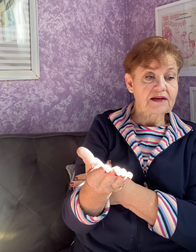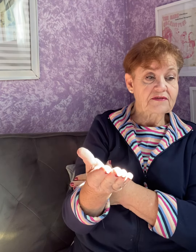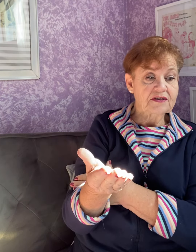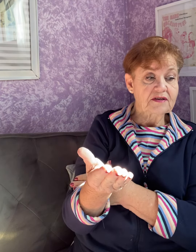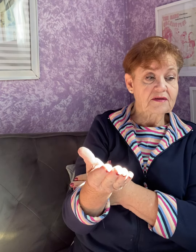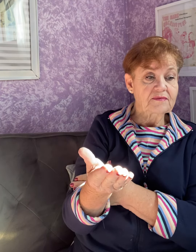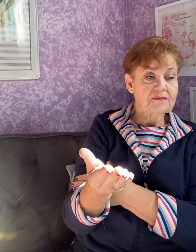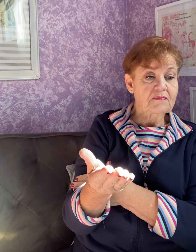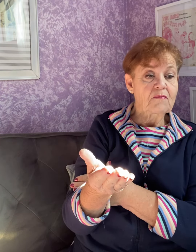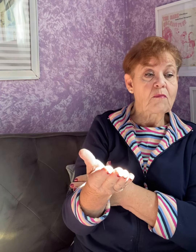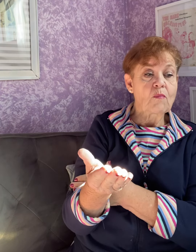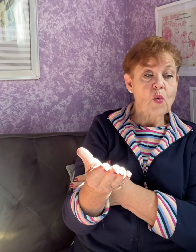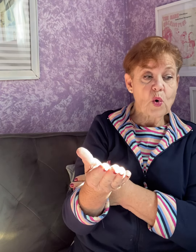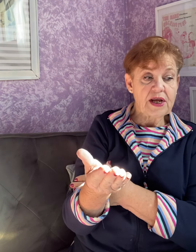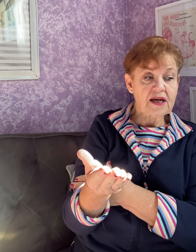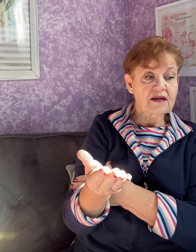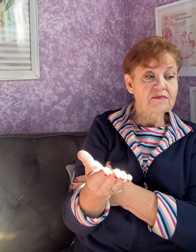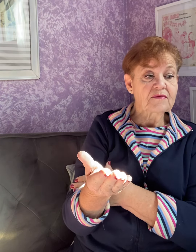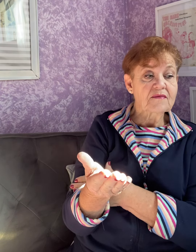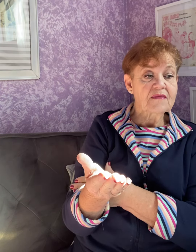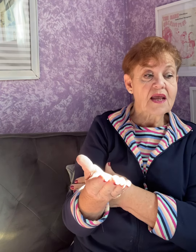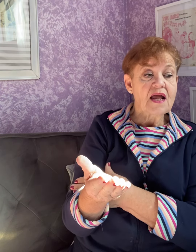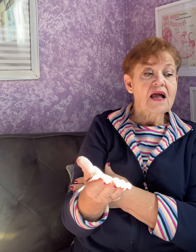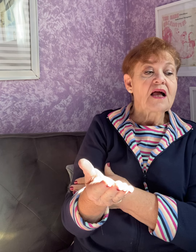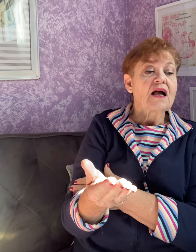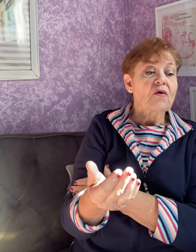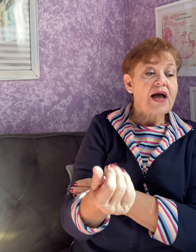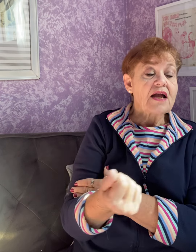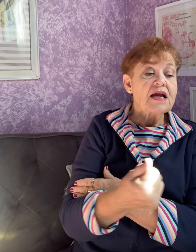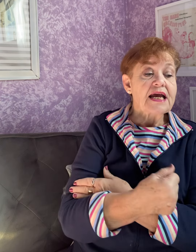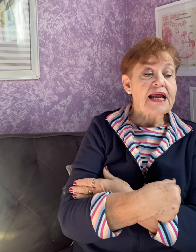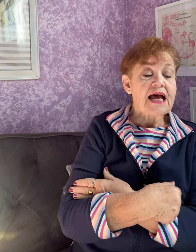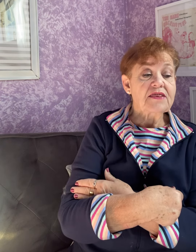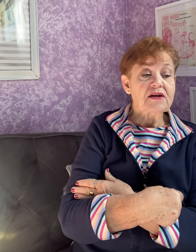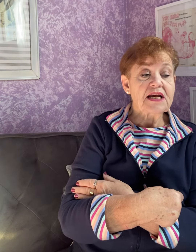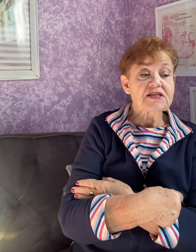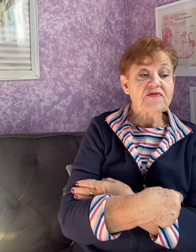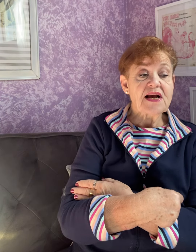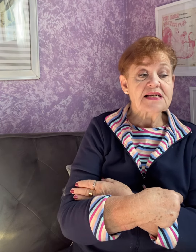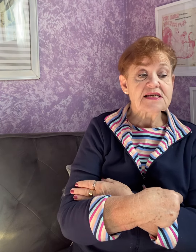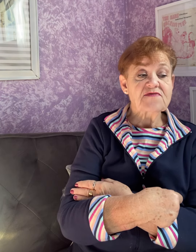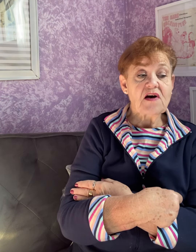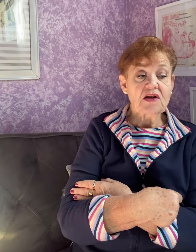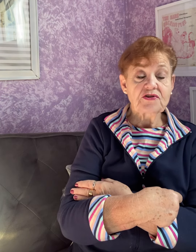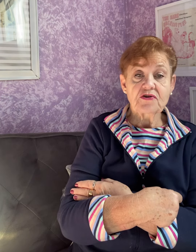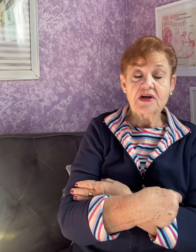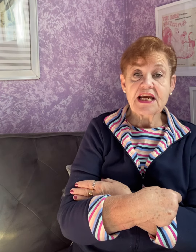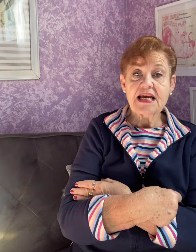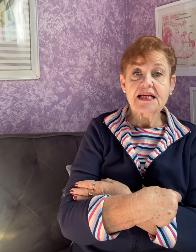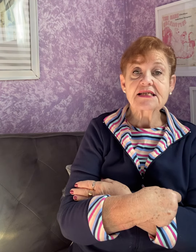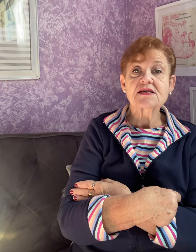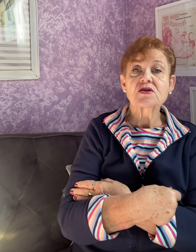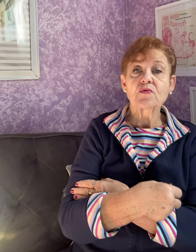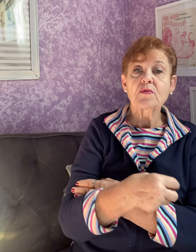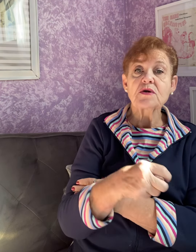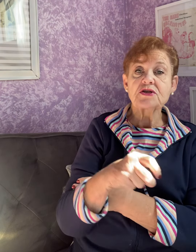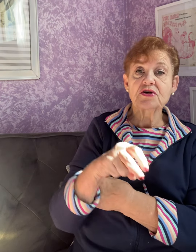lift. Morning. Okay, the next phrase is fall on your knees. So we want to